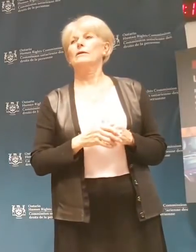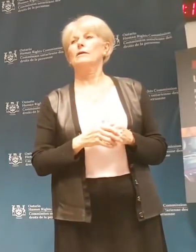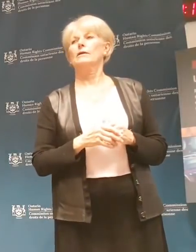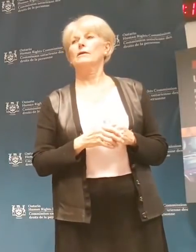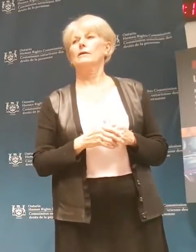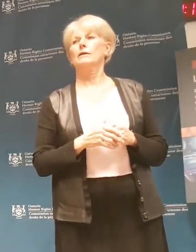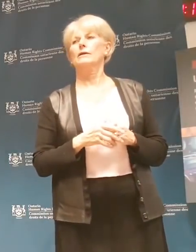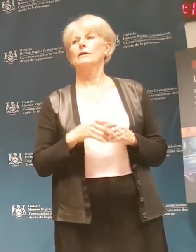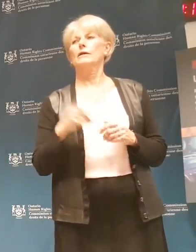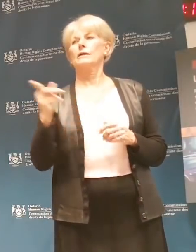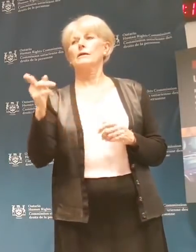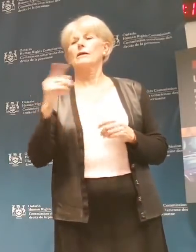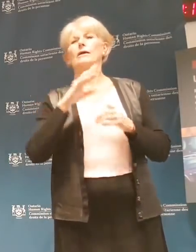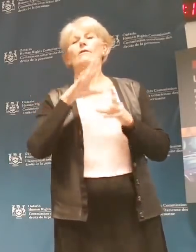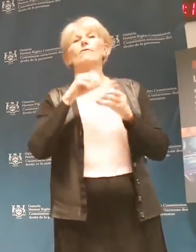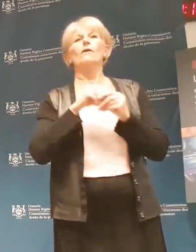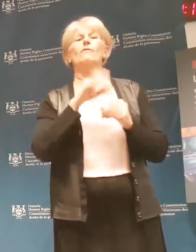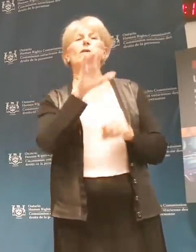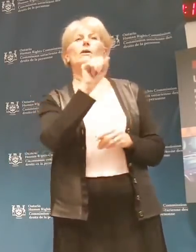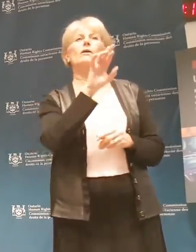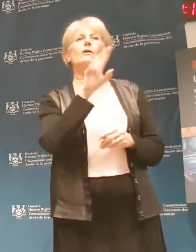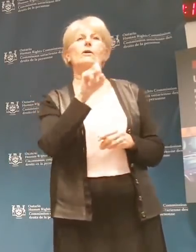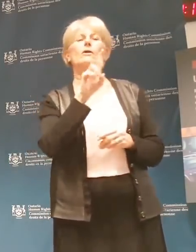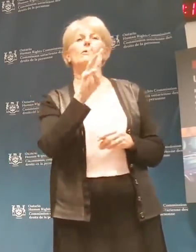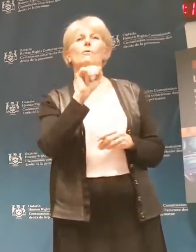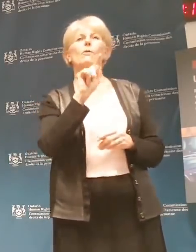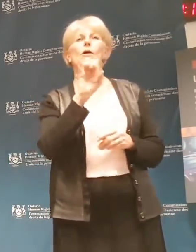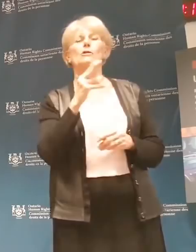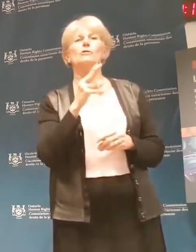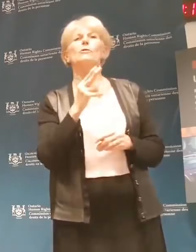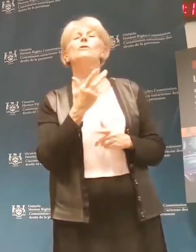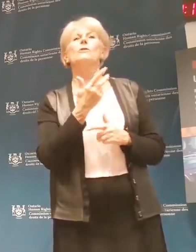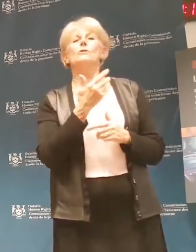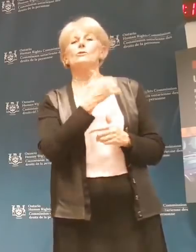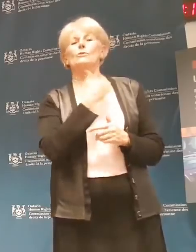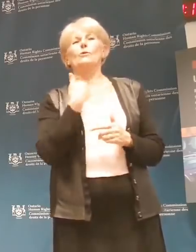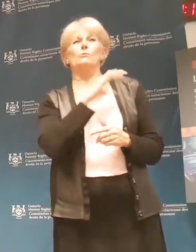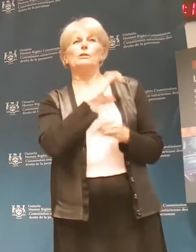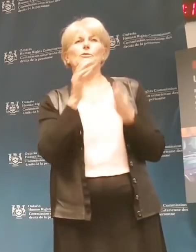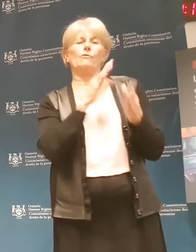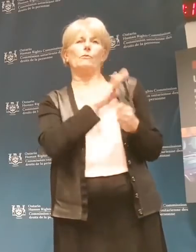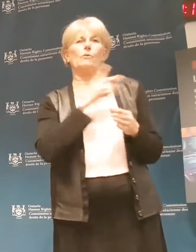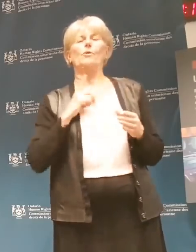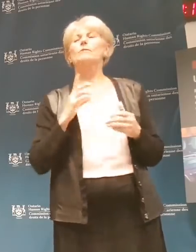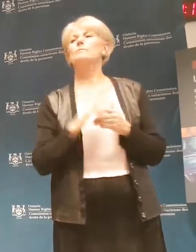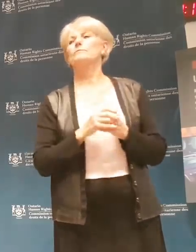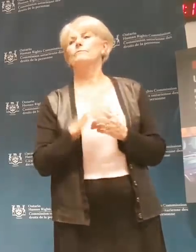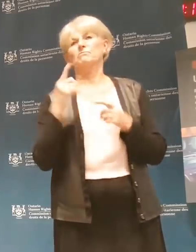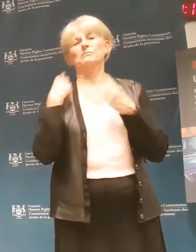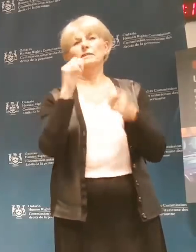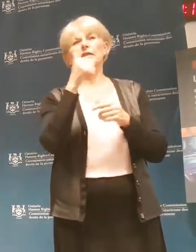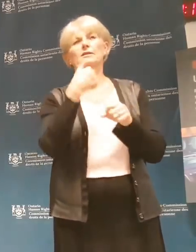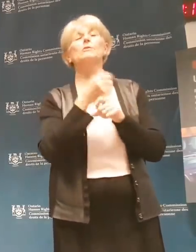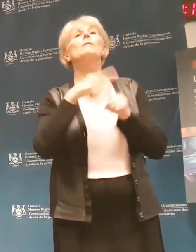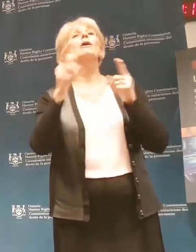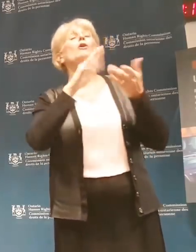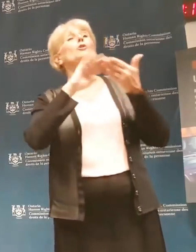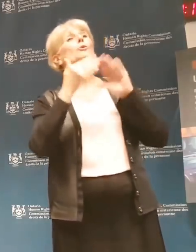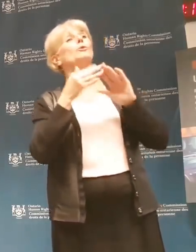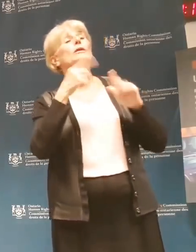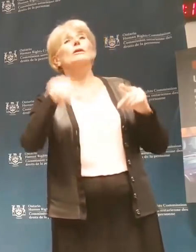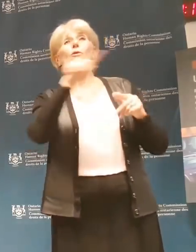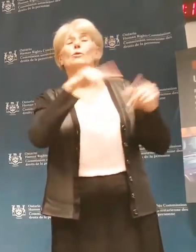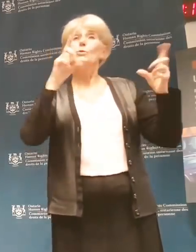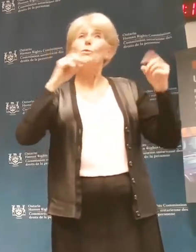cat watch at the Toronto Police Services Board for the last 10 years. In order for the community to do